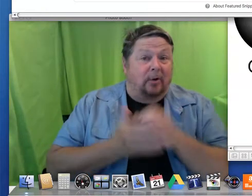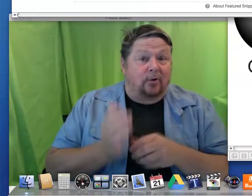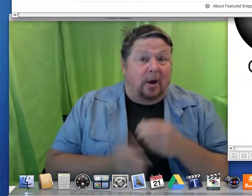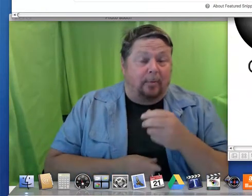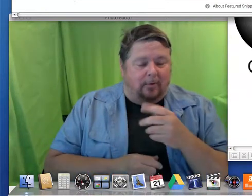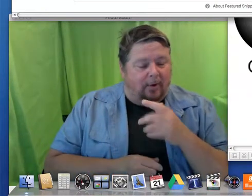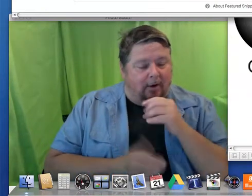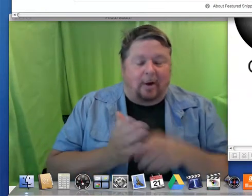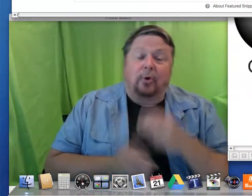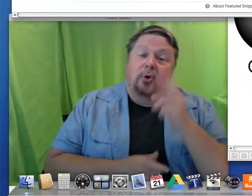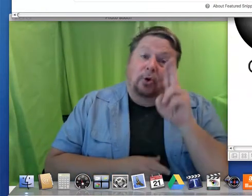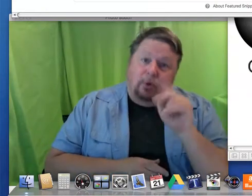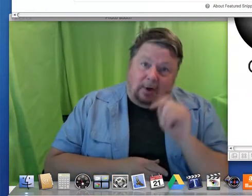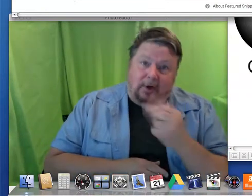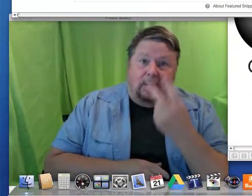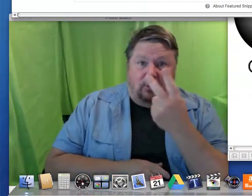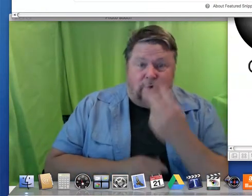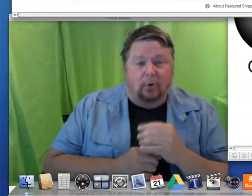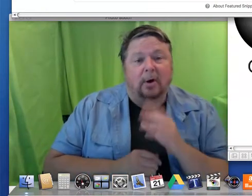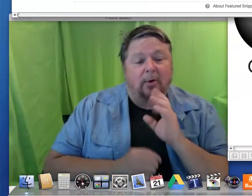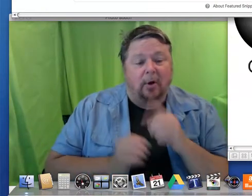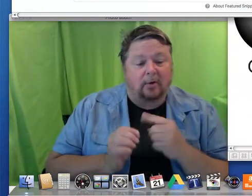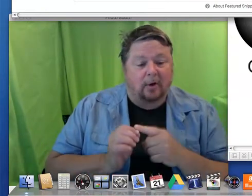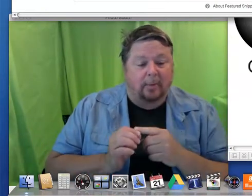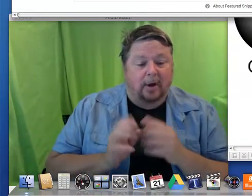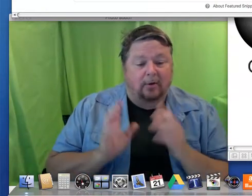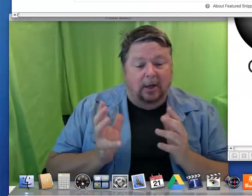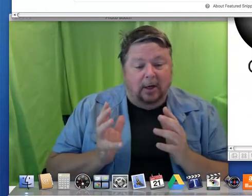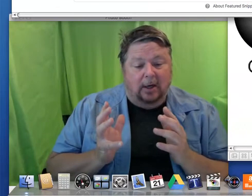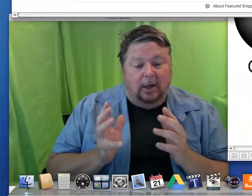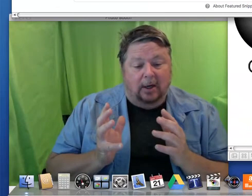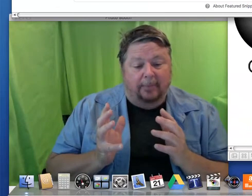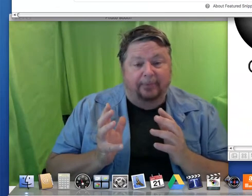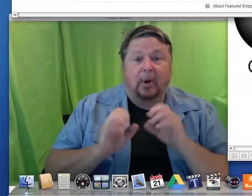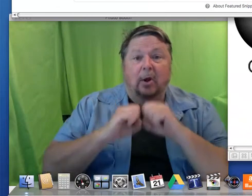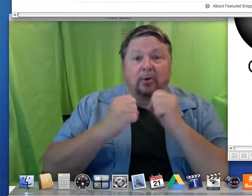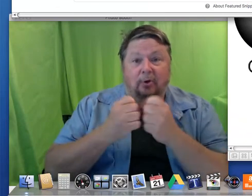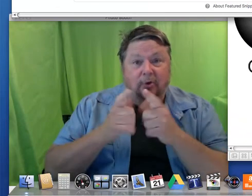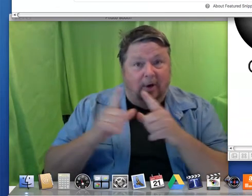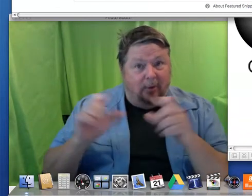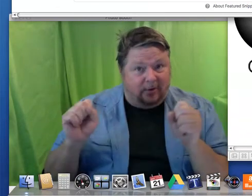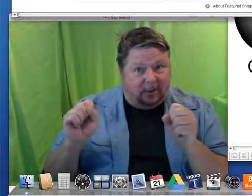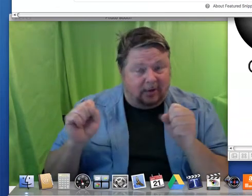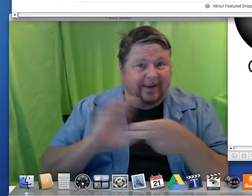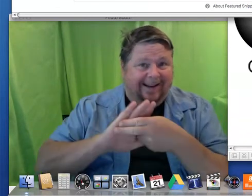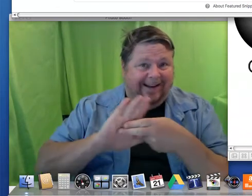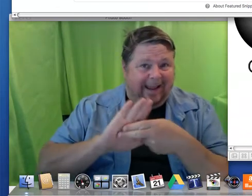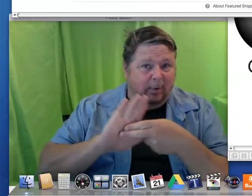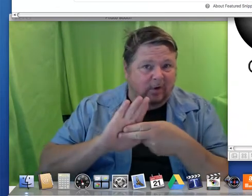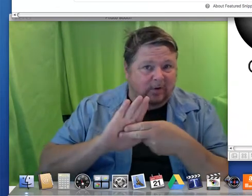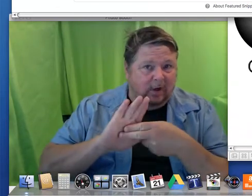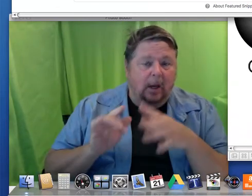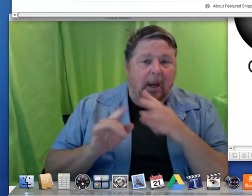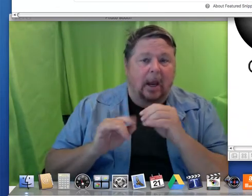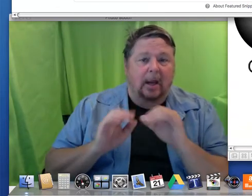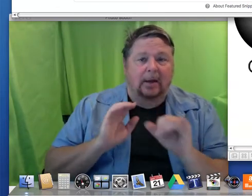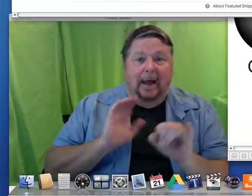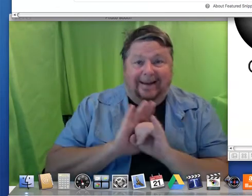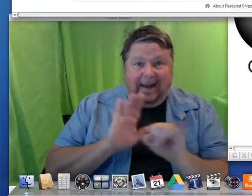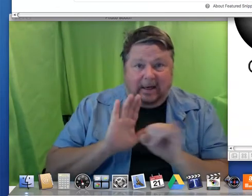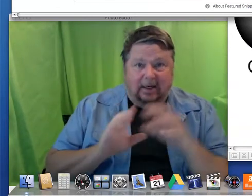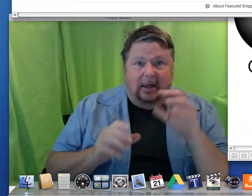so Unit 2 talks about social linguistics, labels,